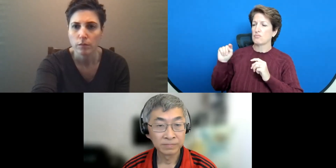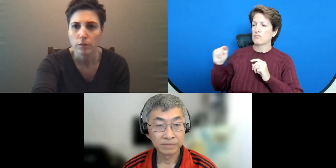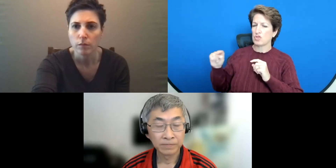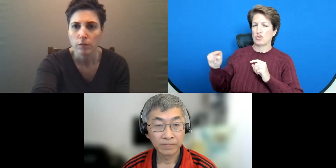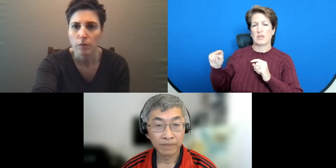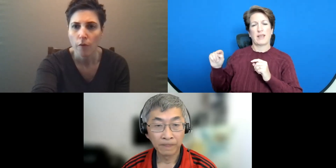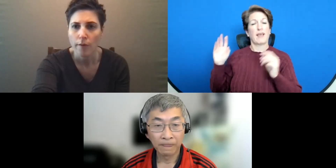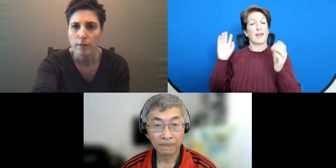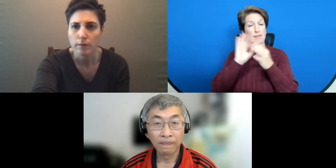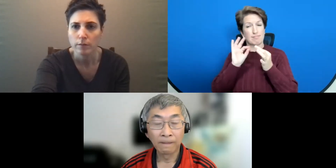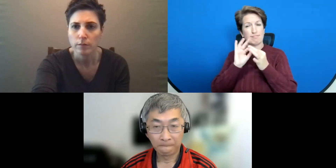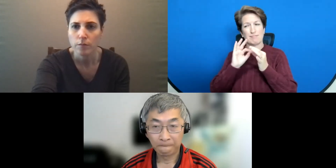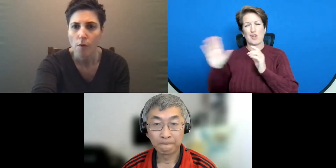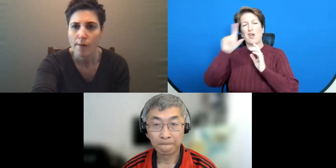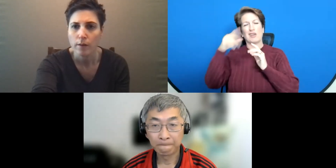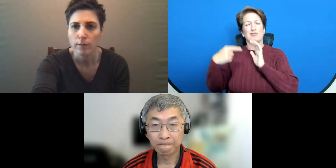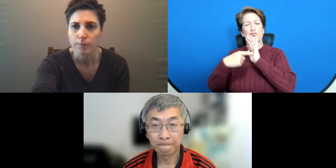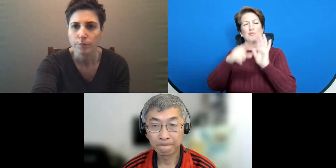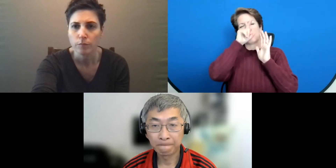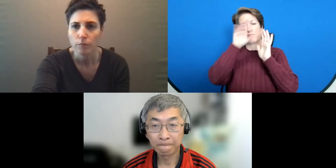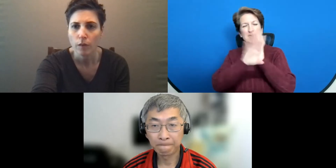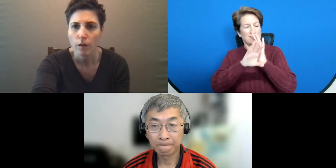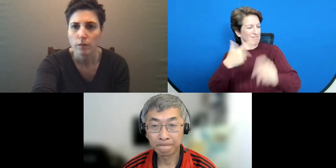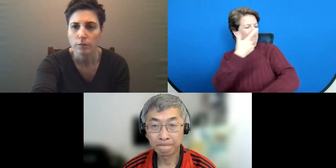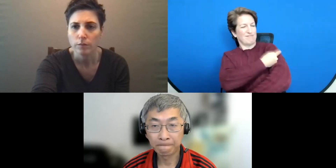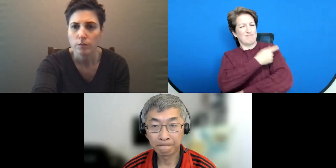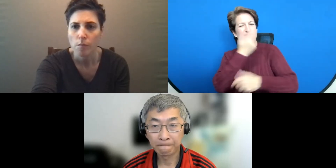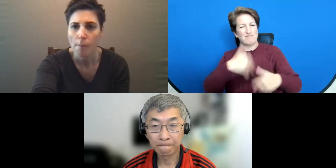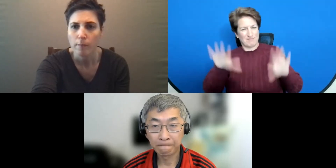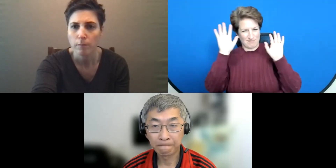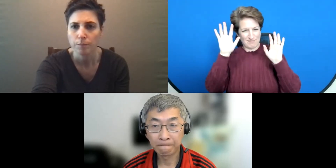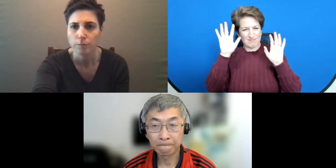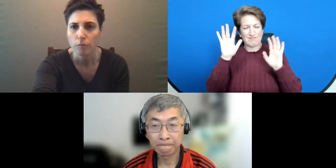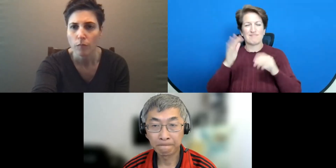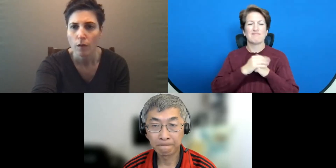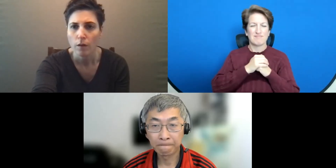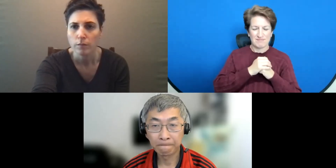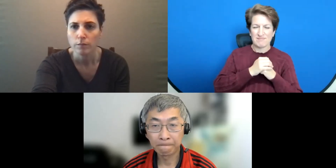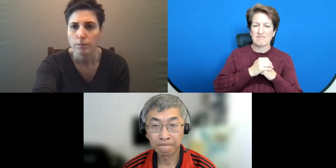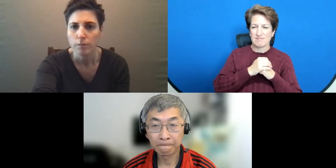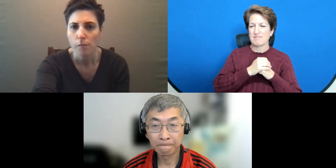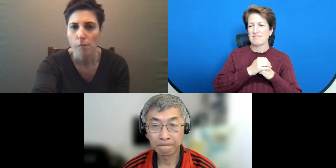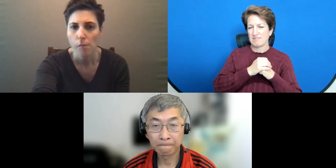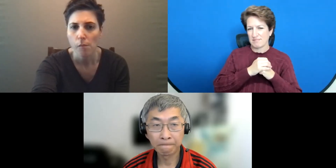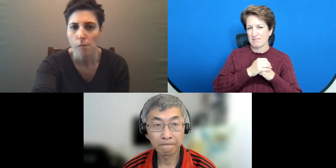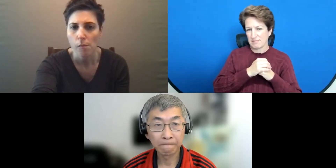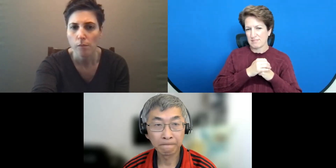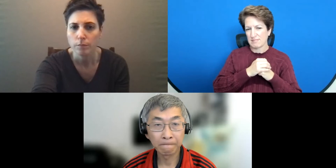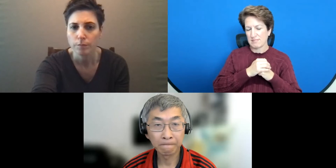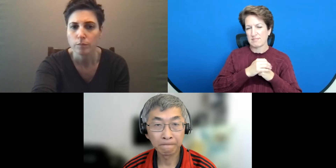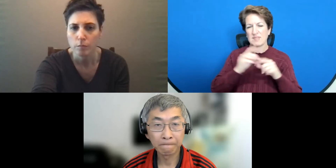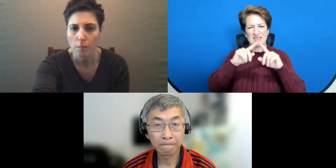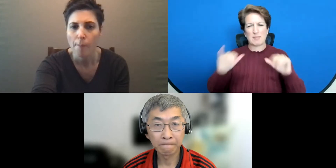she was vaccinated and her husband was with her and same time both of them, they took